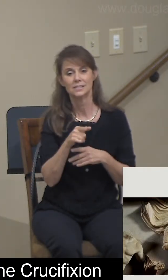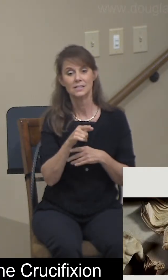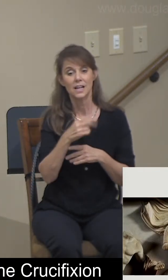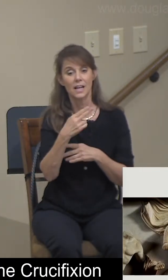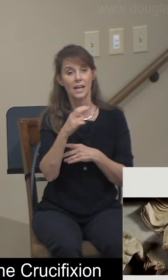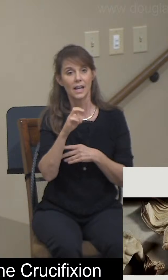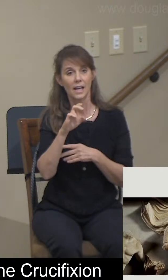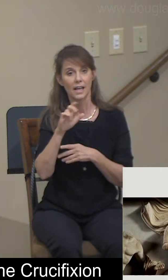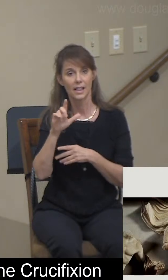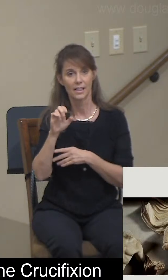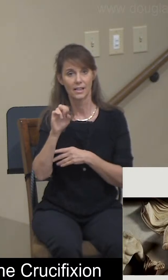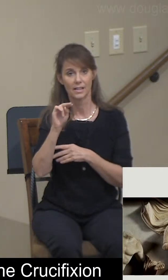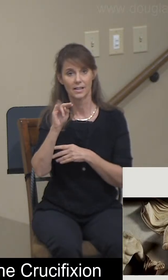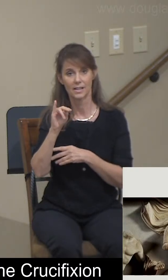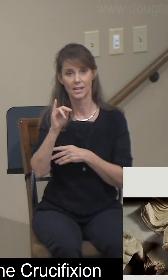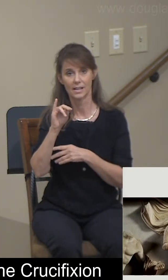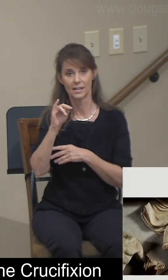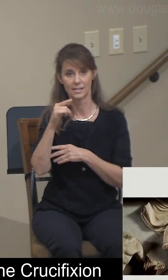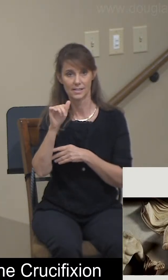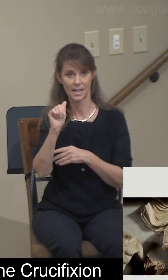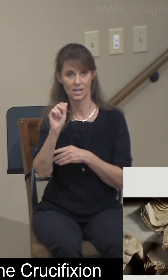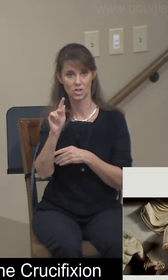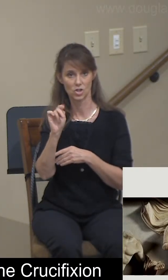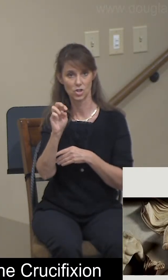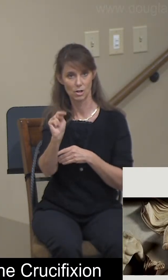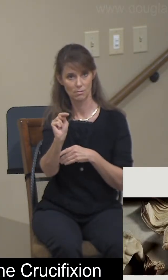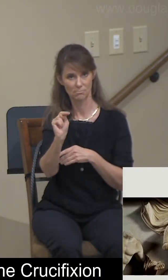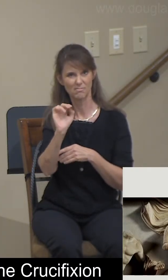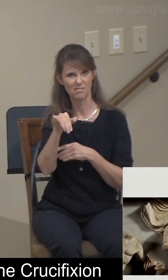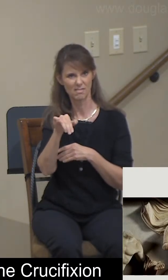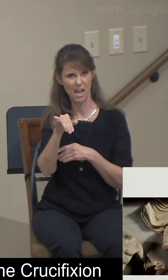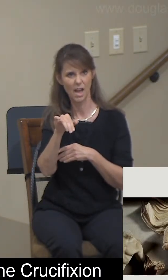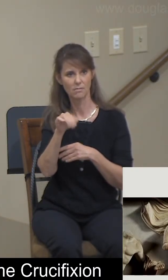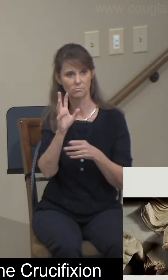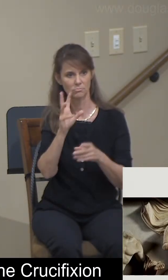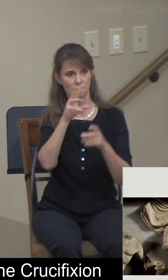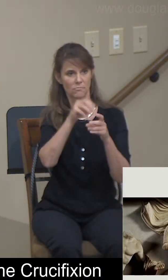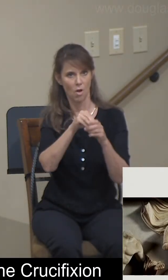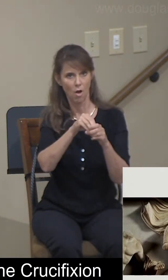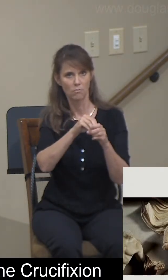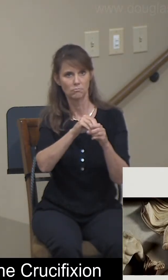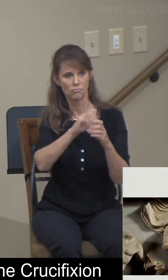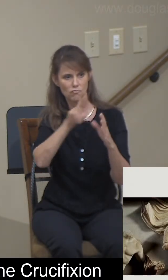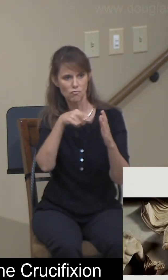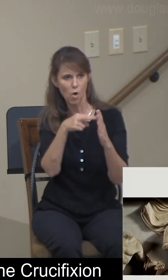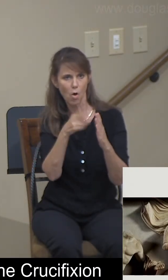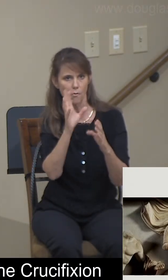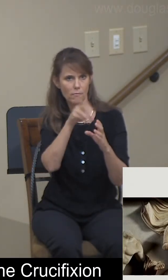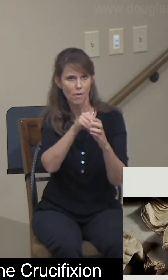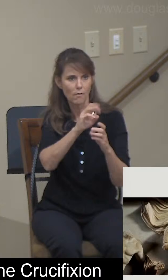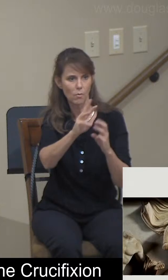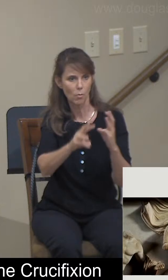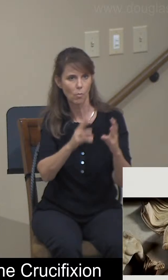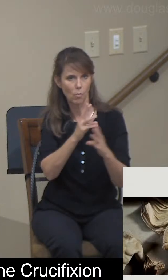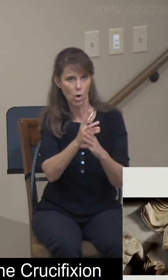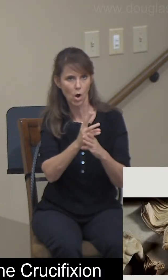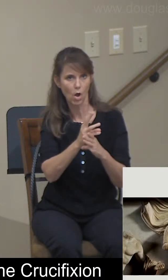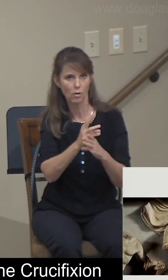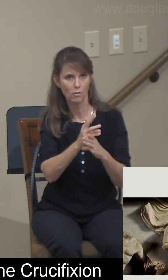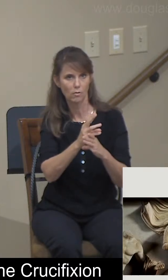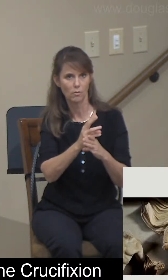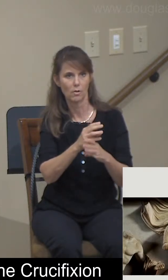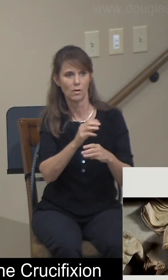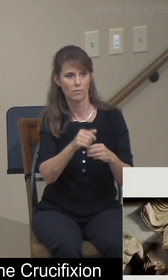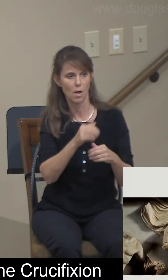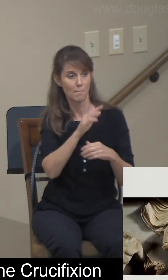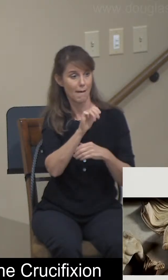Hellenization plays not only in the world that Alexander leaves behind, but all the way up until the world